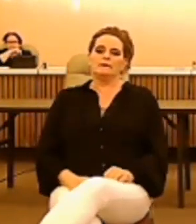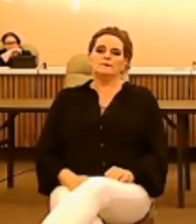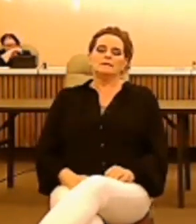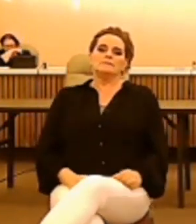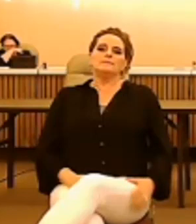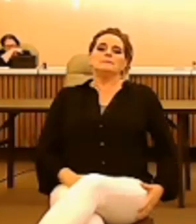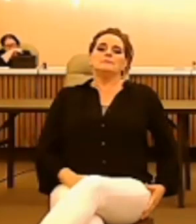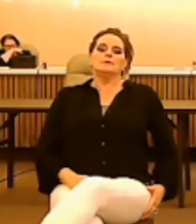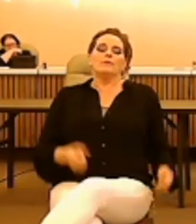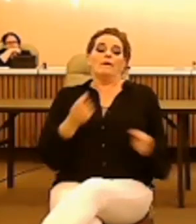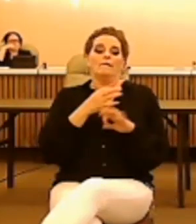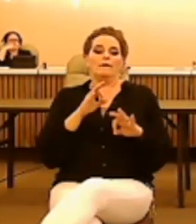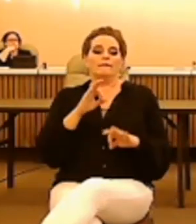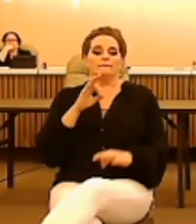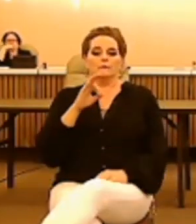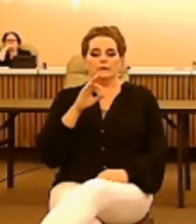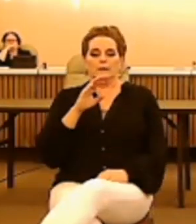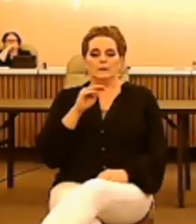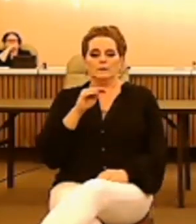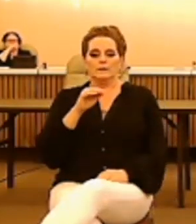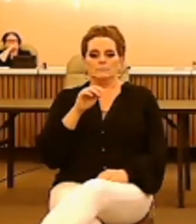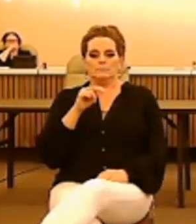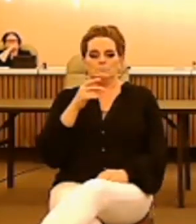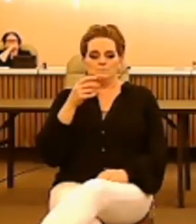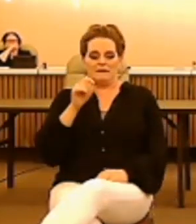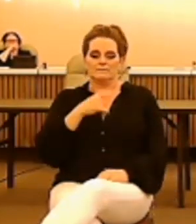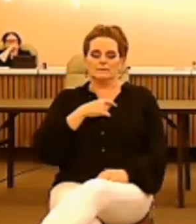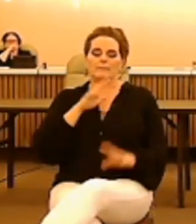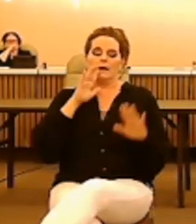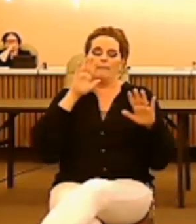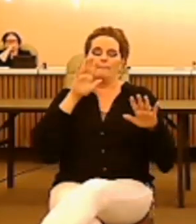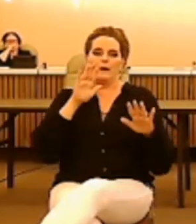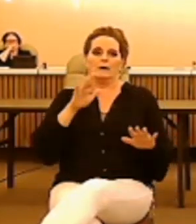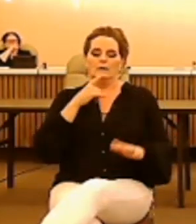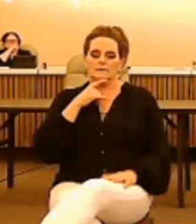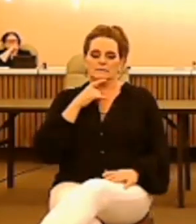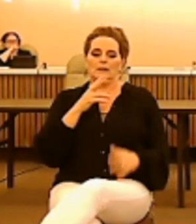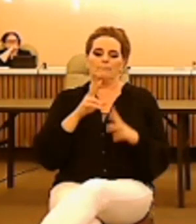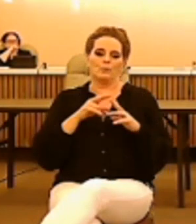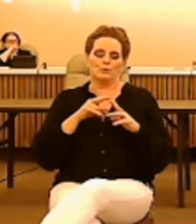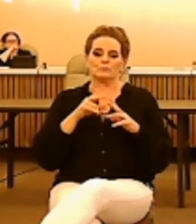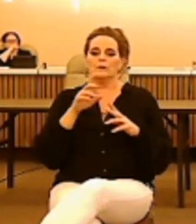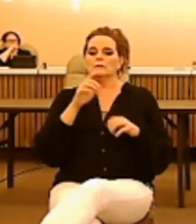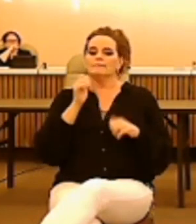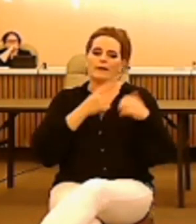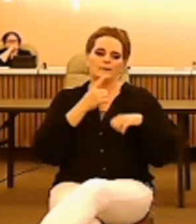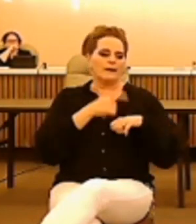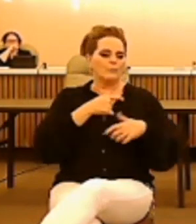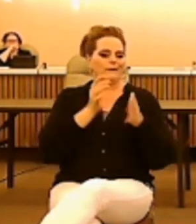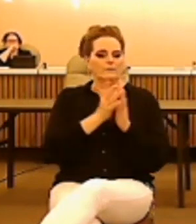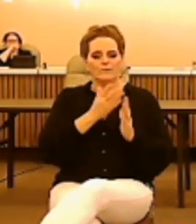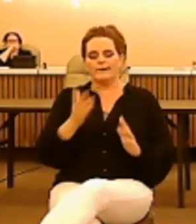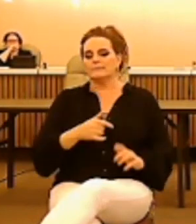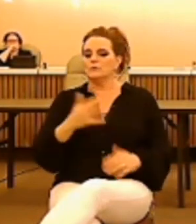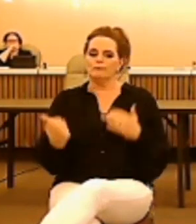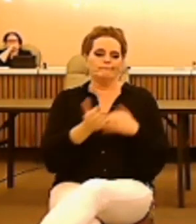The Freemasons have been amazing partners in that. And, you know, you've been, anytime we ask for stuff, you get it